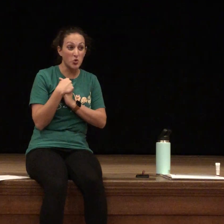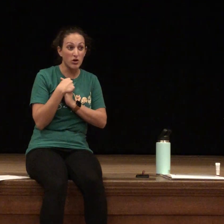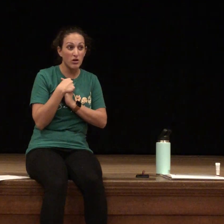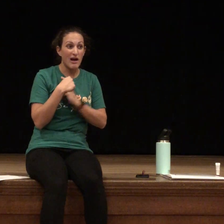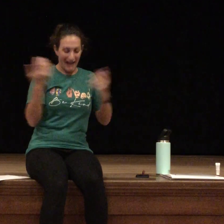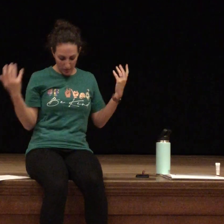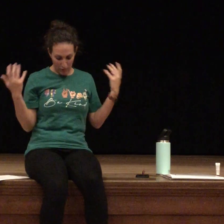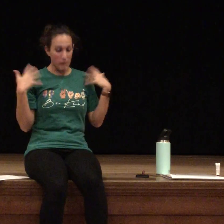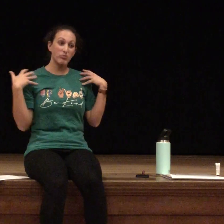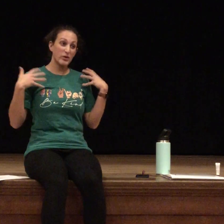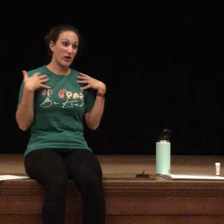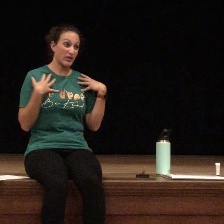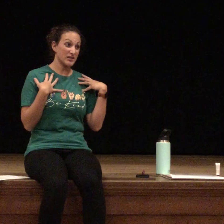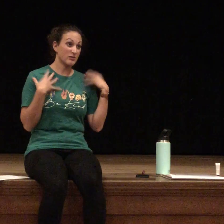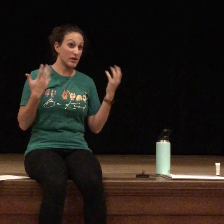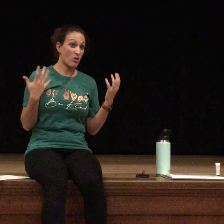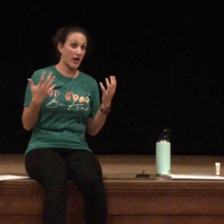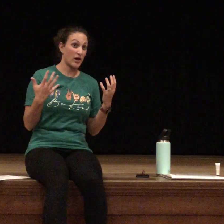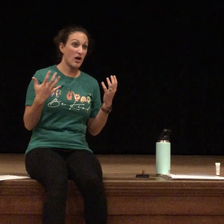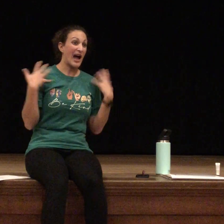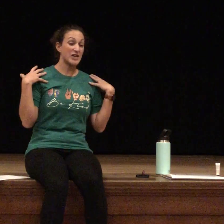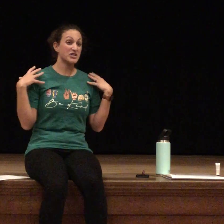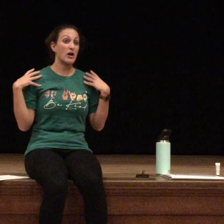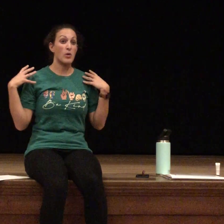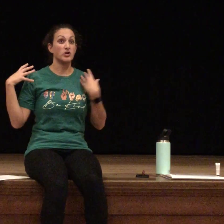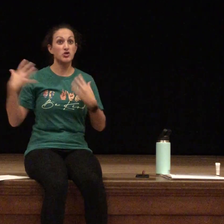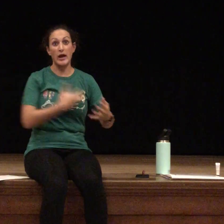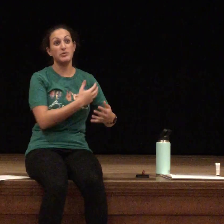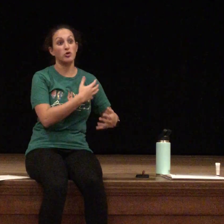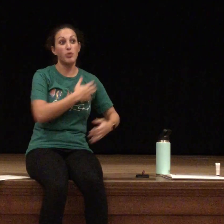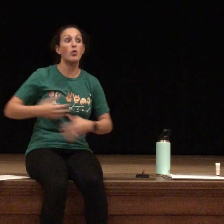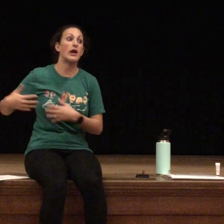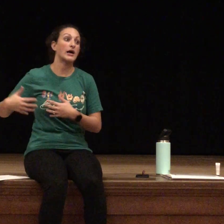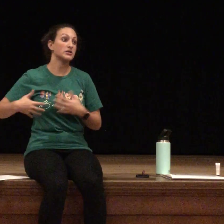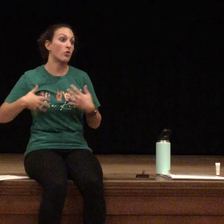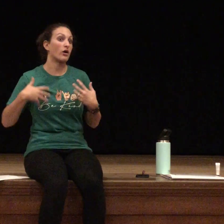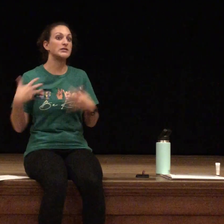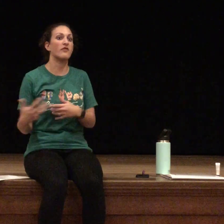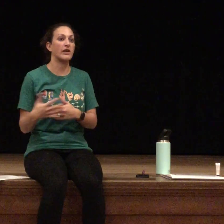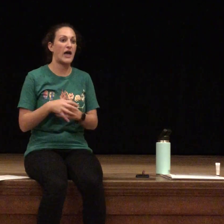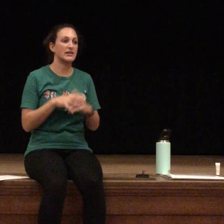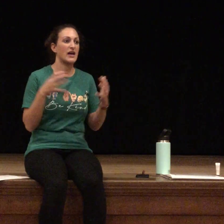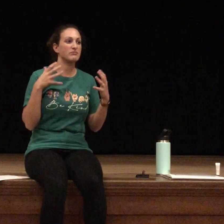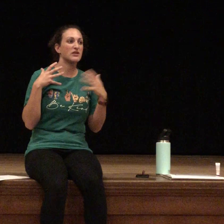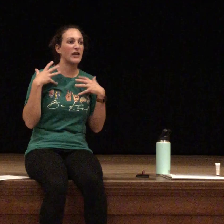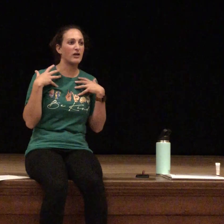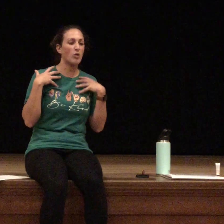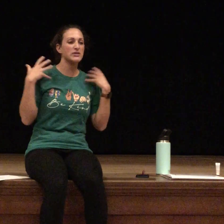school, I could probably wear this and be okay. I just can't wear stripes or polka dots or stuff like that, because that's like almost like a